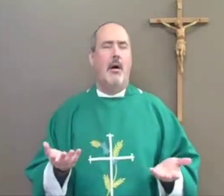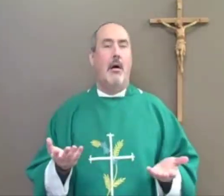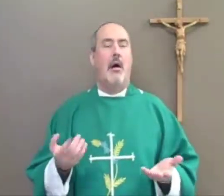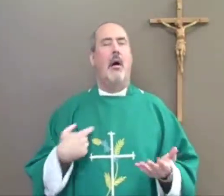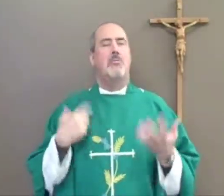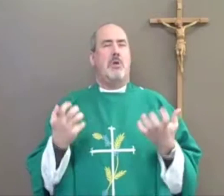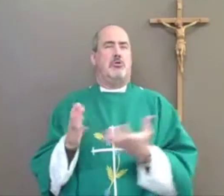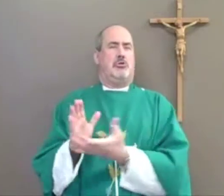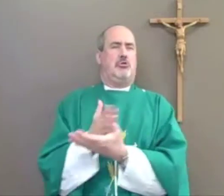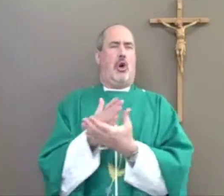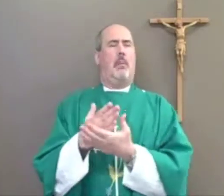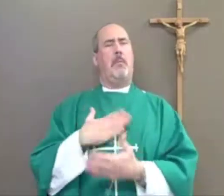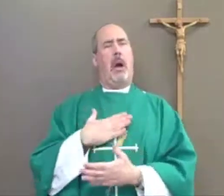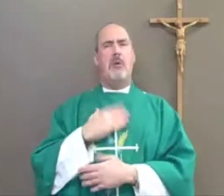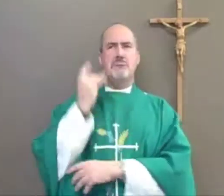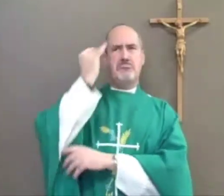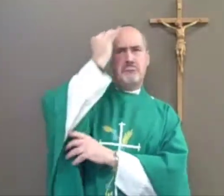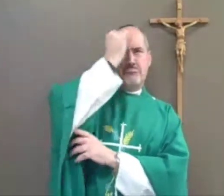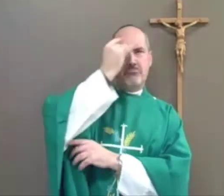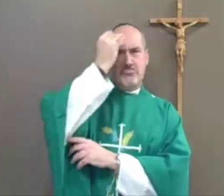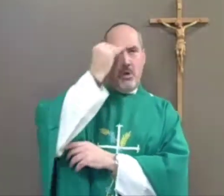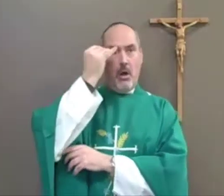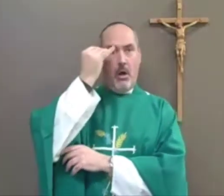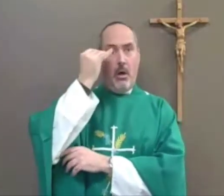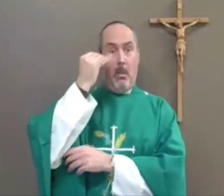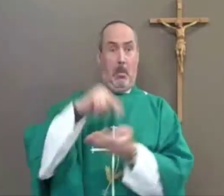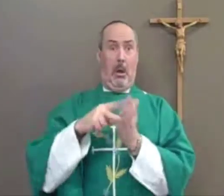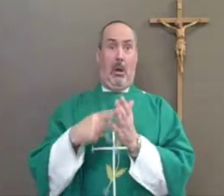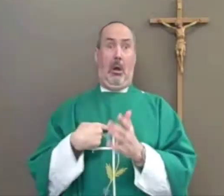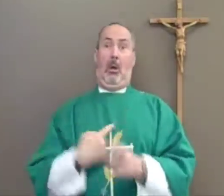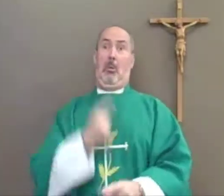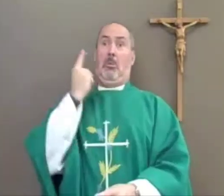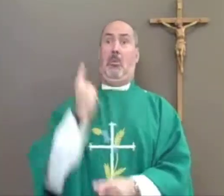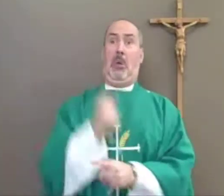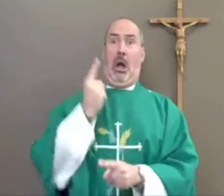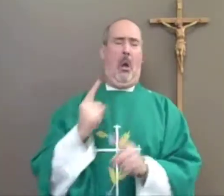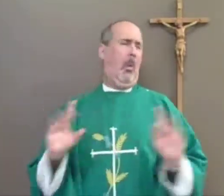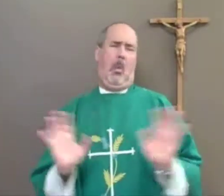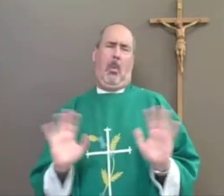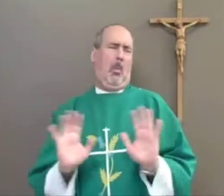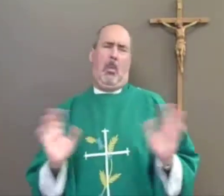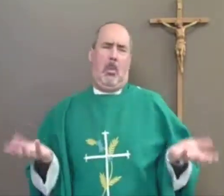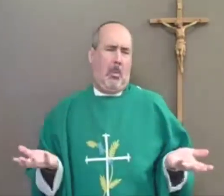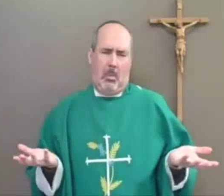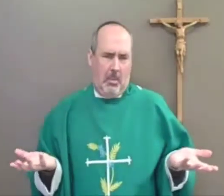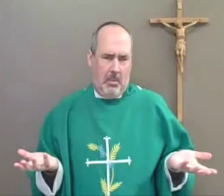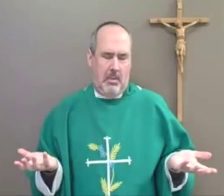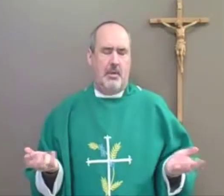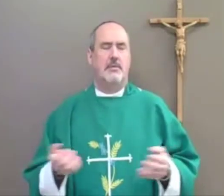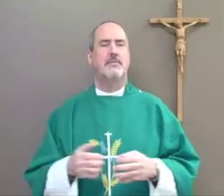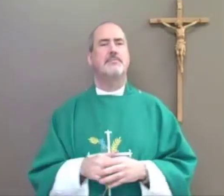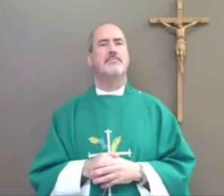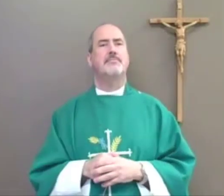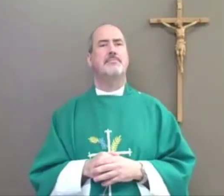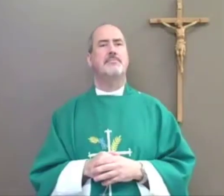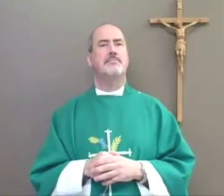Speaking of homeless people and people begging for money, I want to share a few thoughts. Now, it doesn't mean that they're right